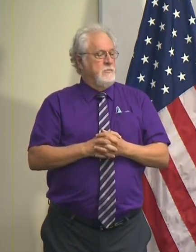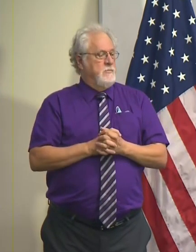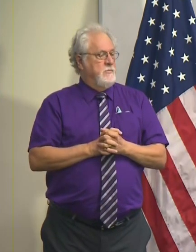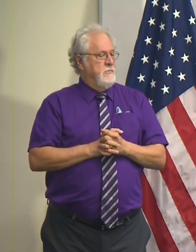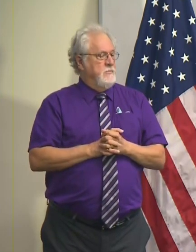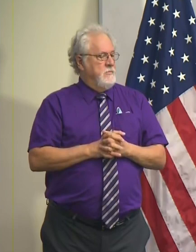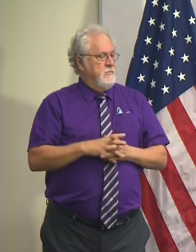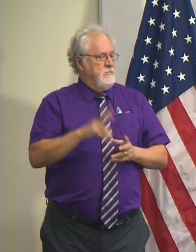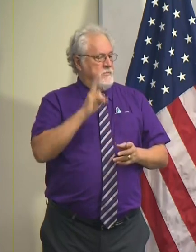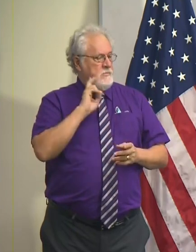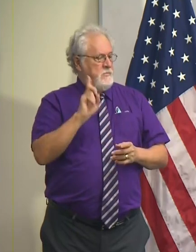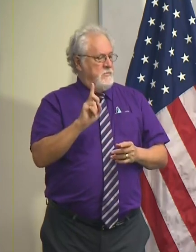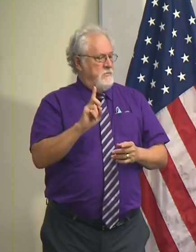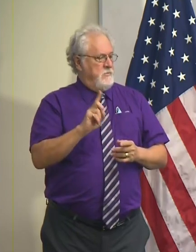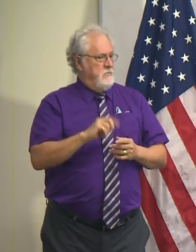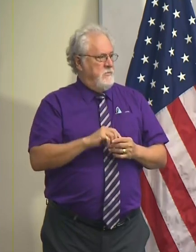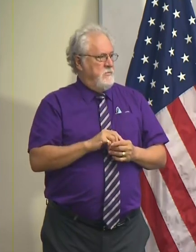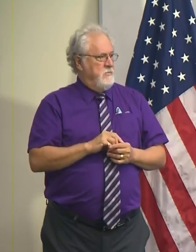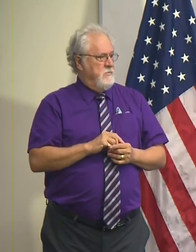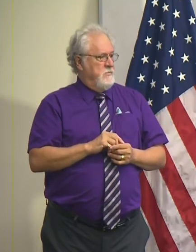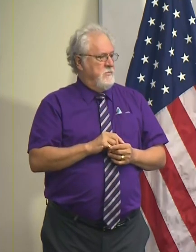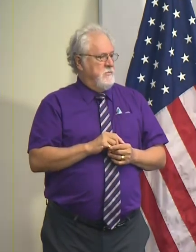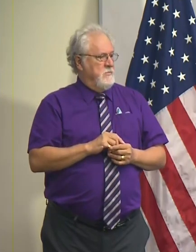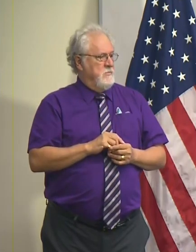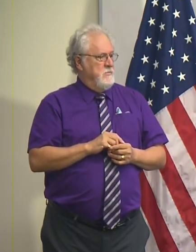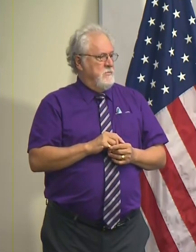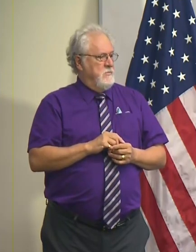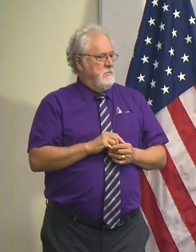me see where we're at.